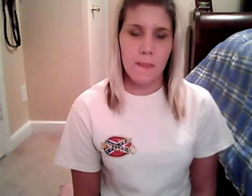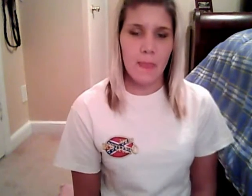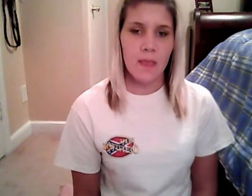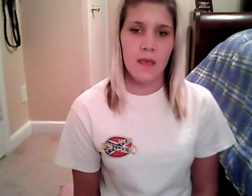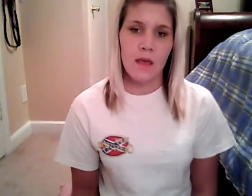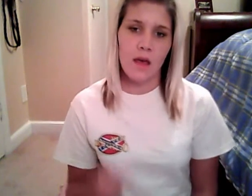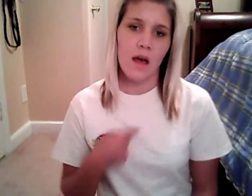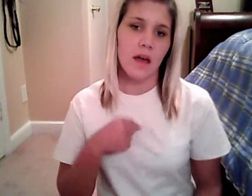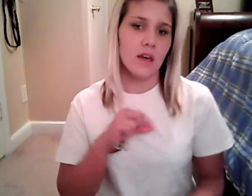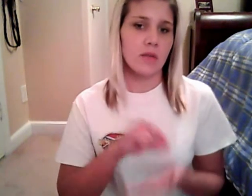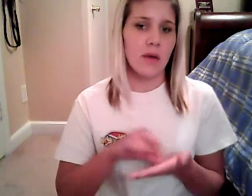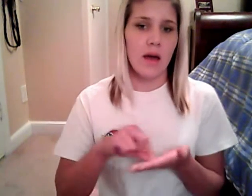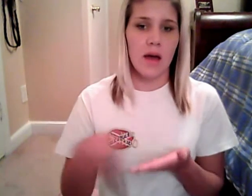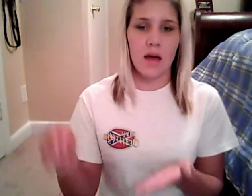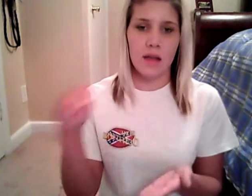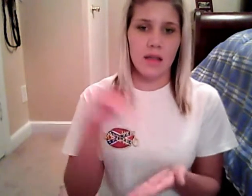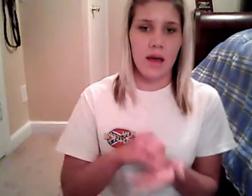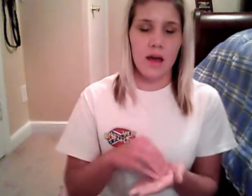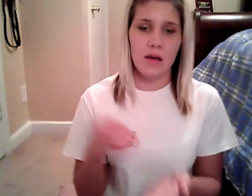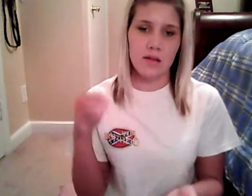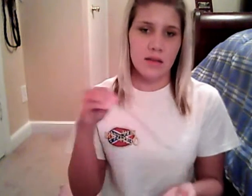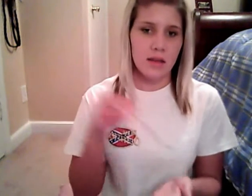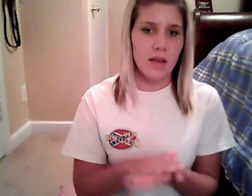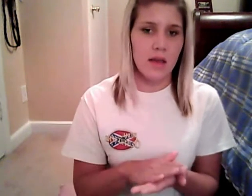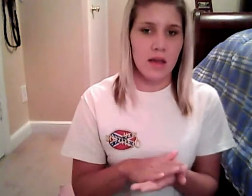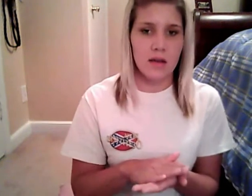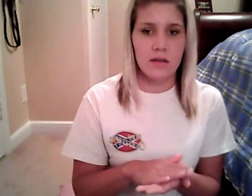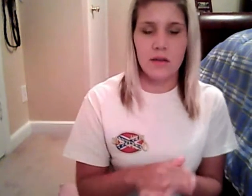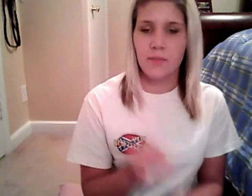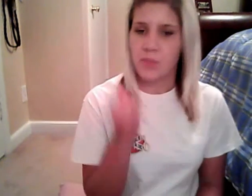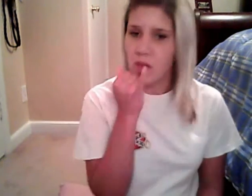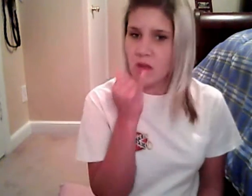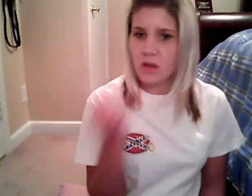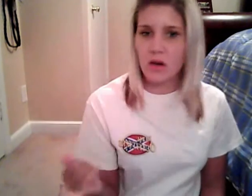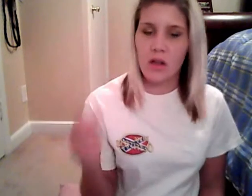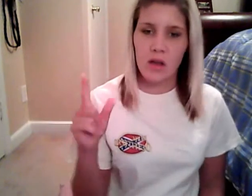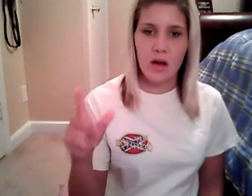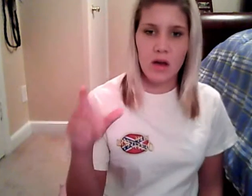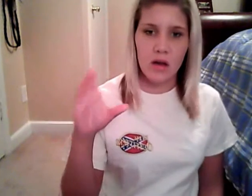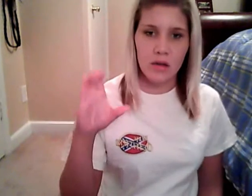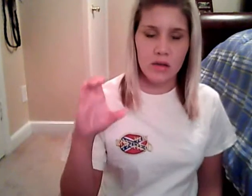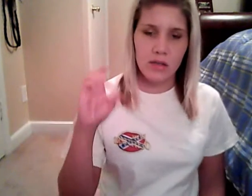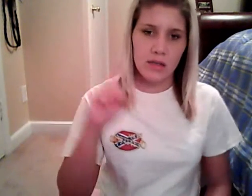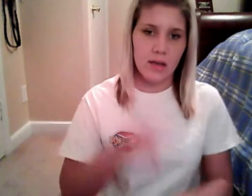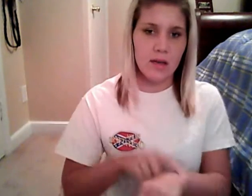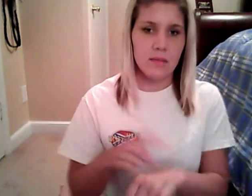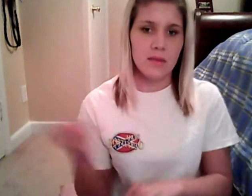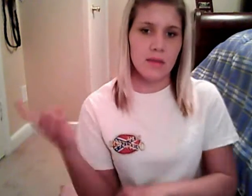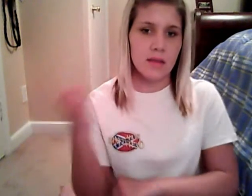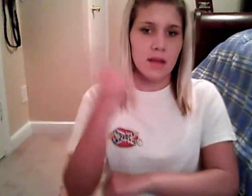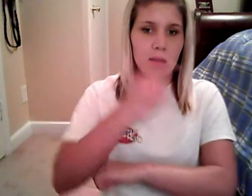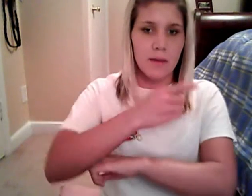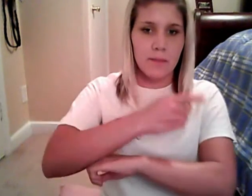I can write a thousand letters, all a hundred times a day,